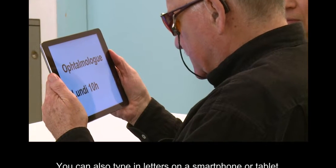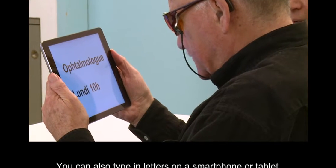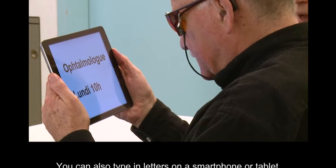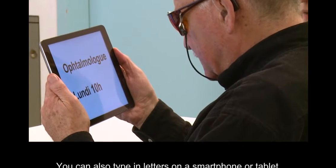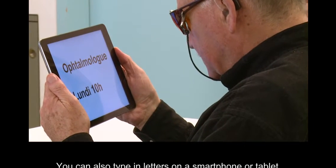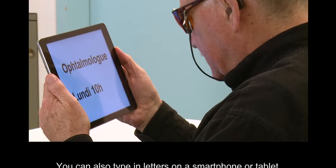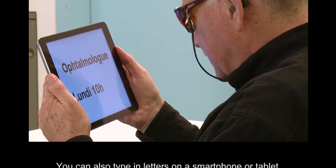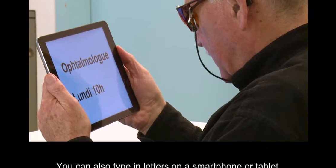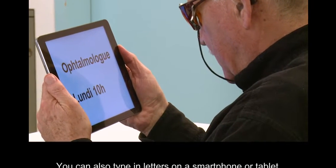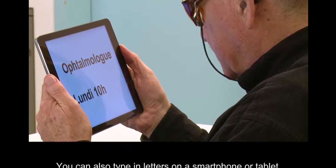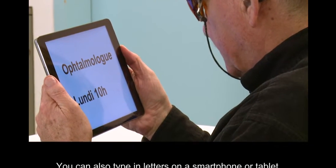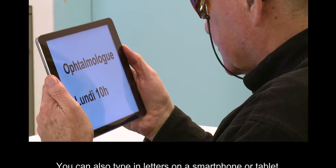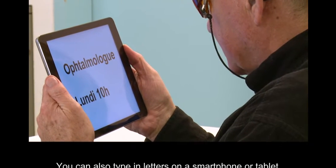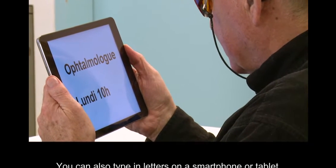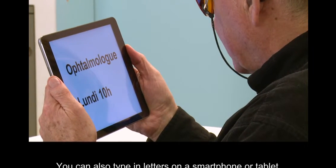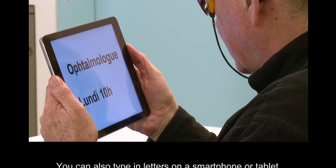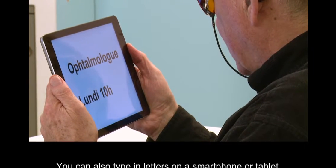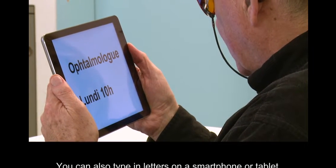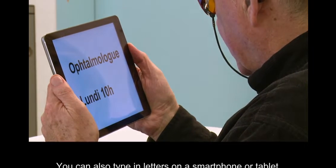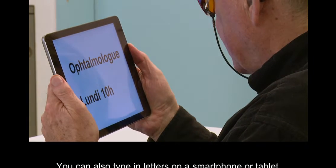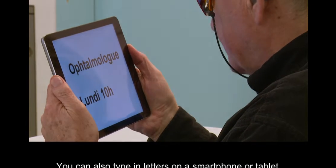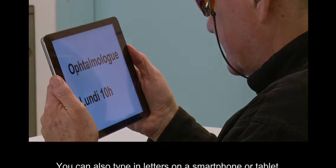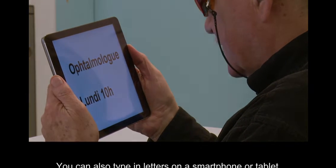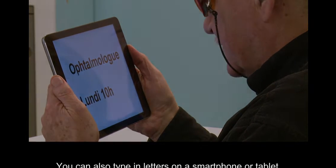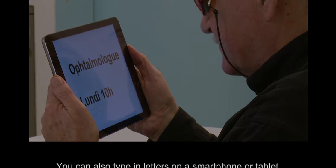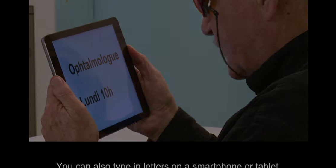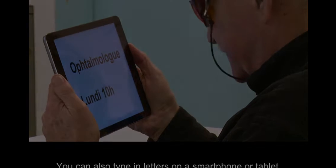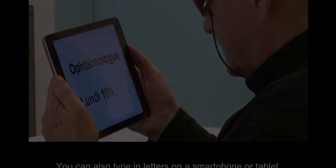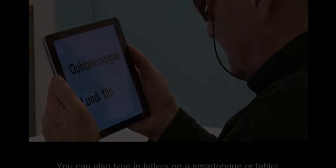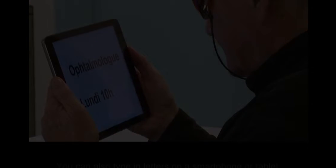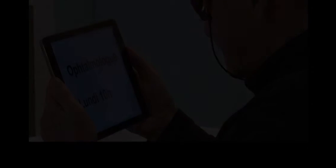visually impaired person can enlarge the font as required.